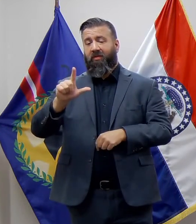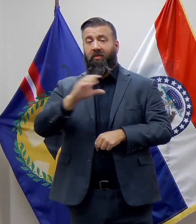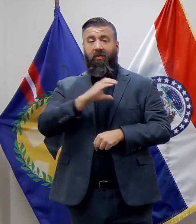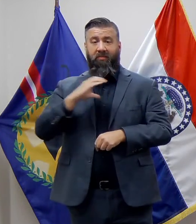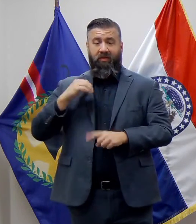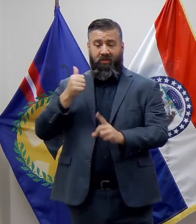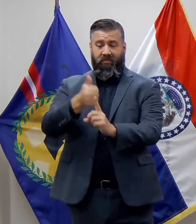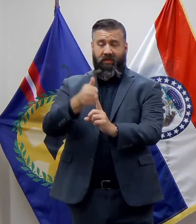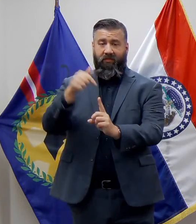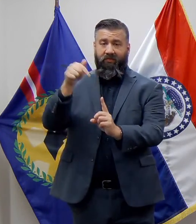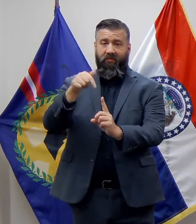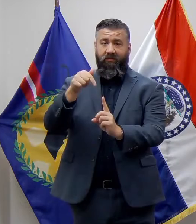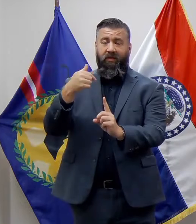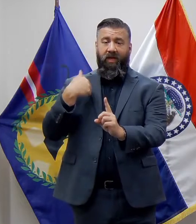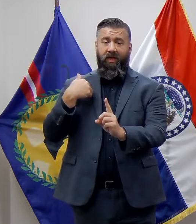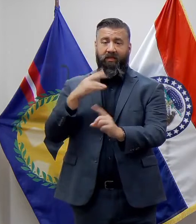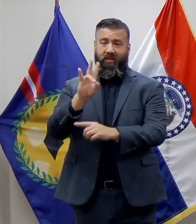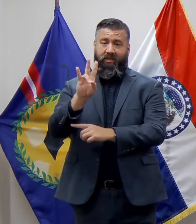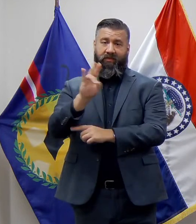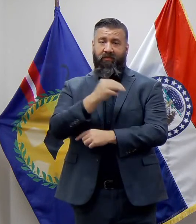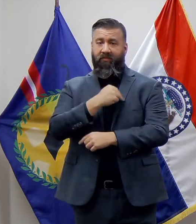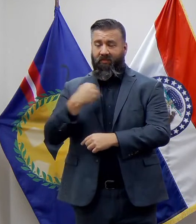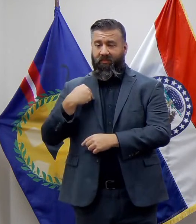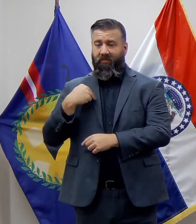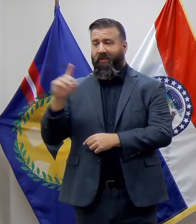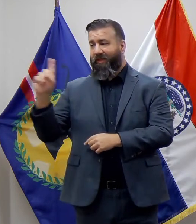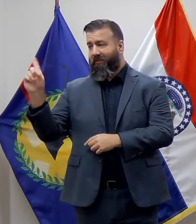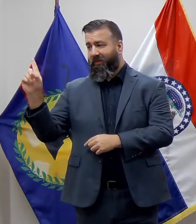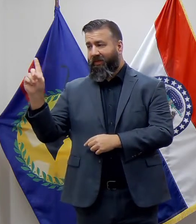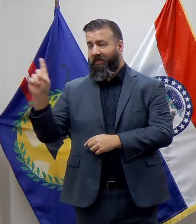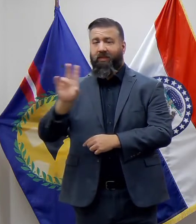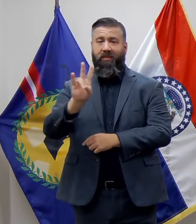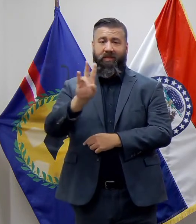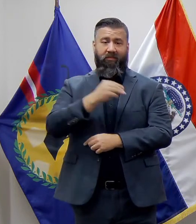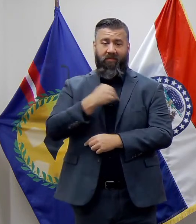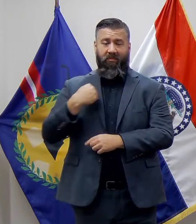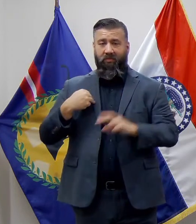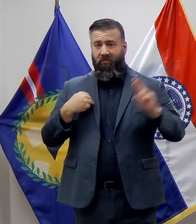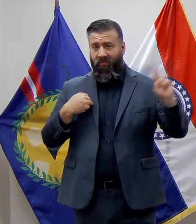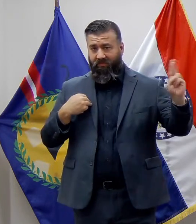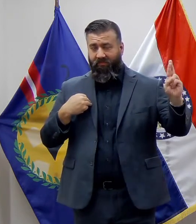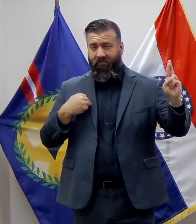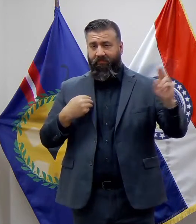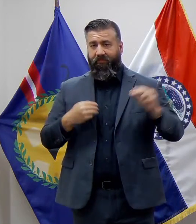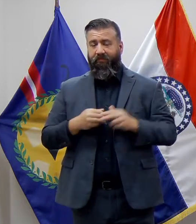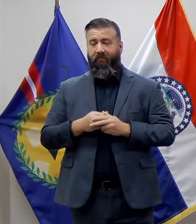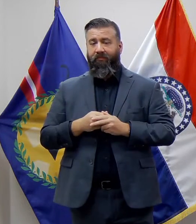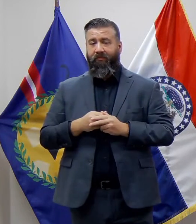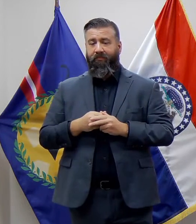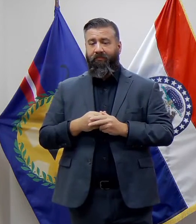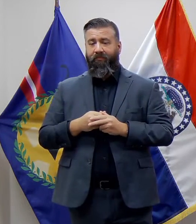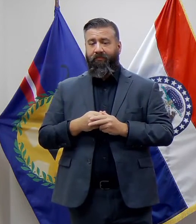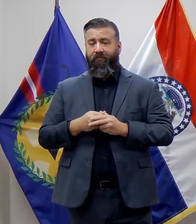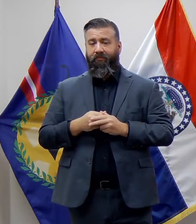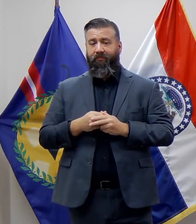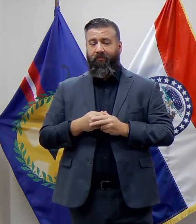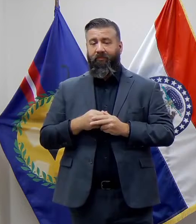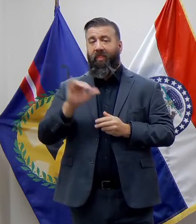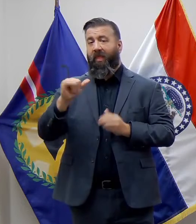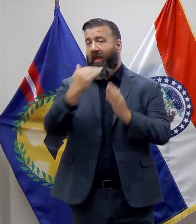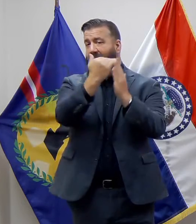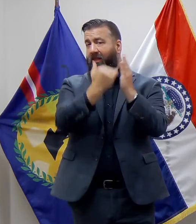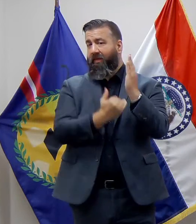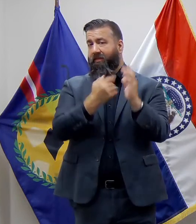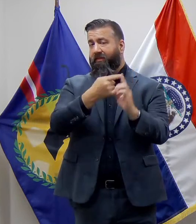commission has 7 members who are Democrats and 7 members who are Republicans, and that list